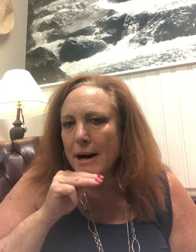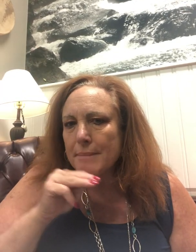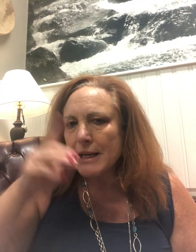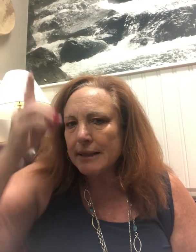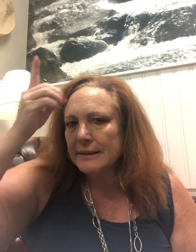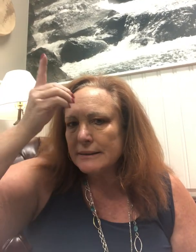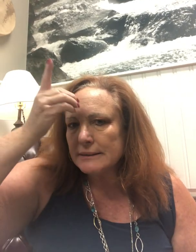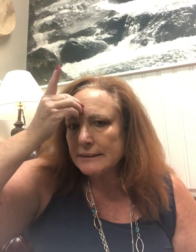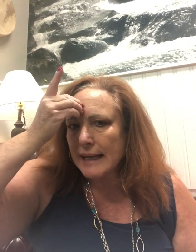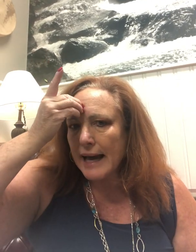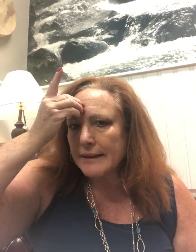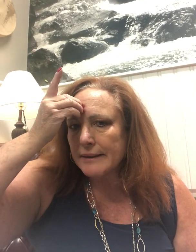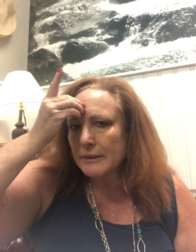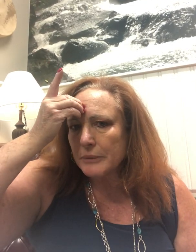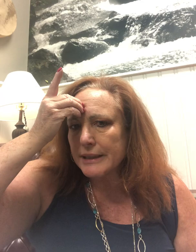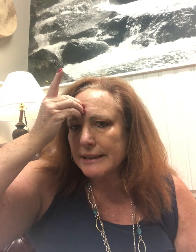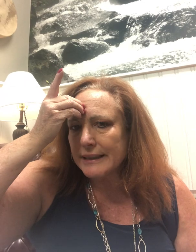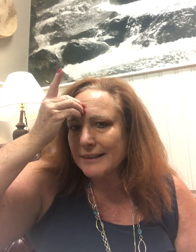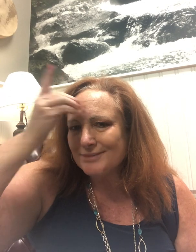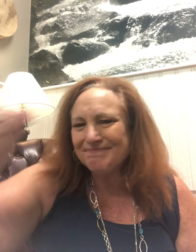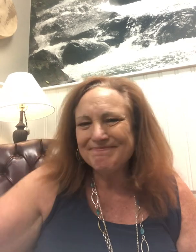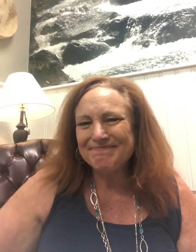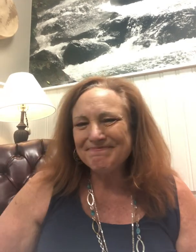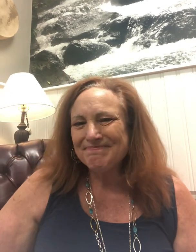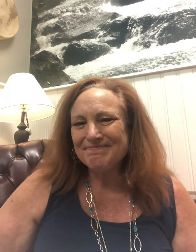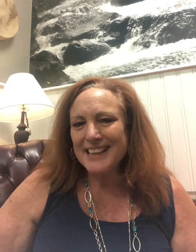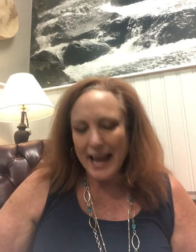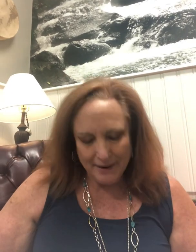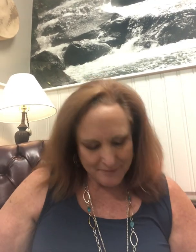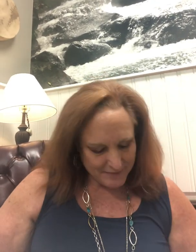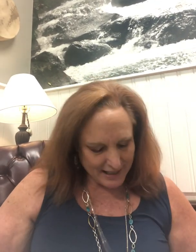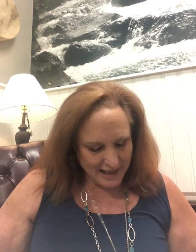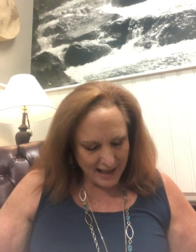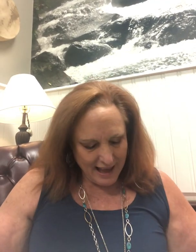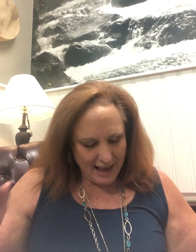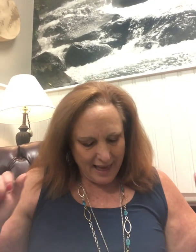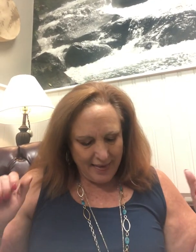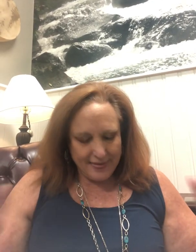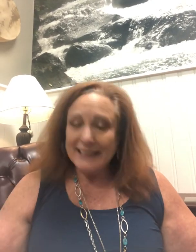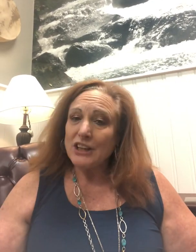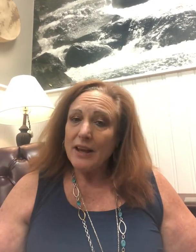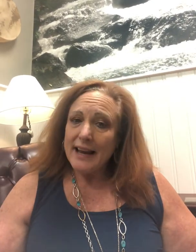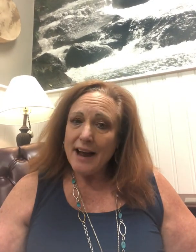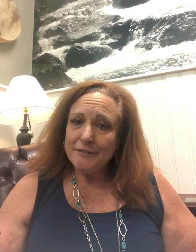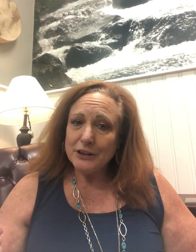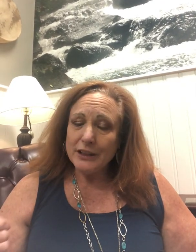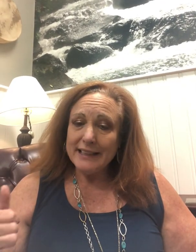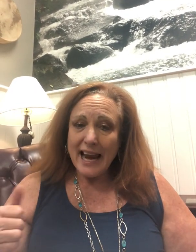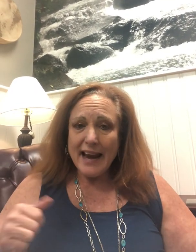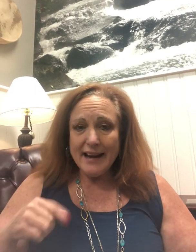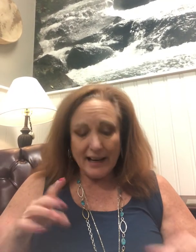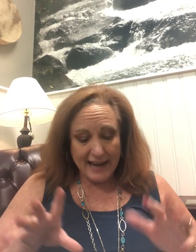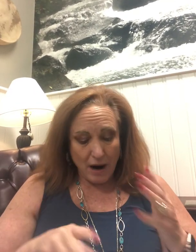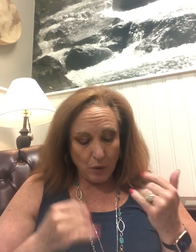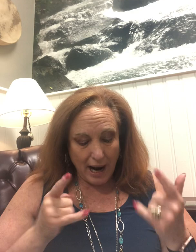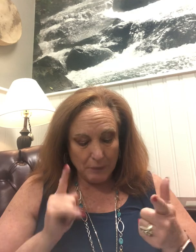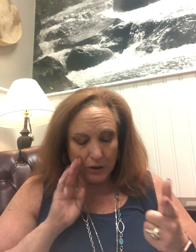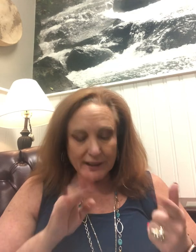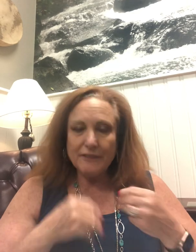mom, dad with a D. Okay? That's all I have for you today. Now, I will give you